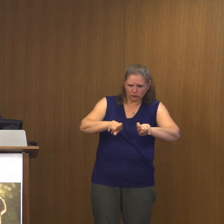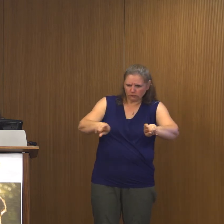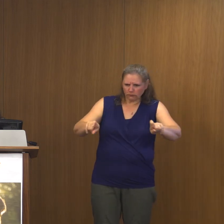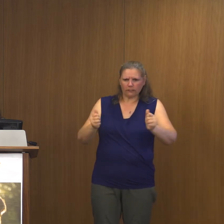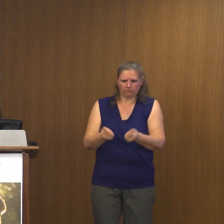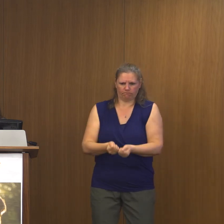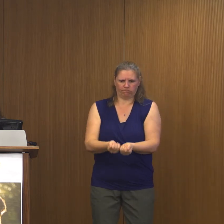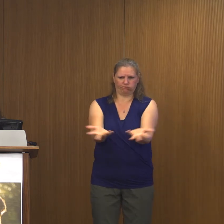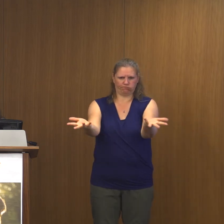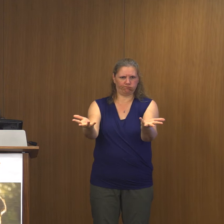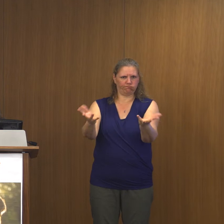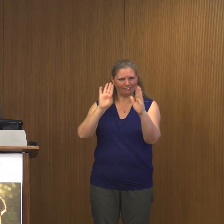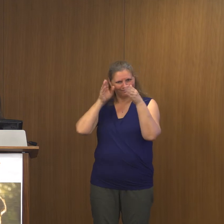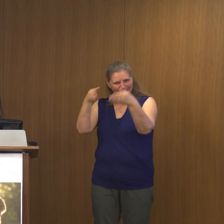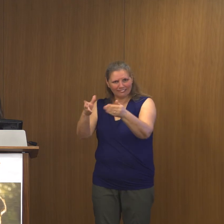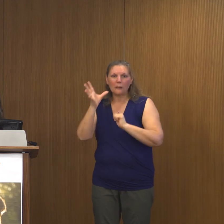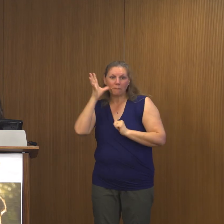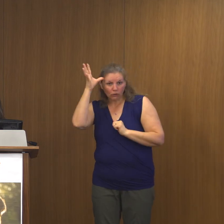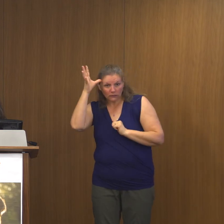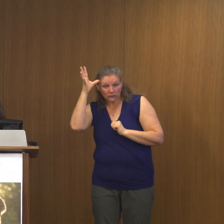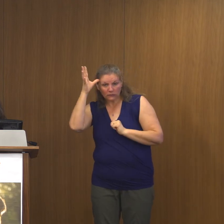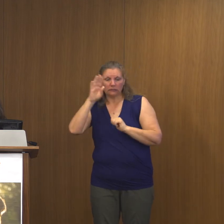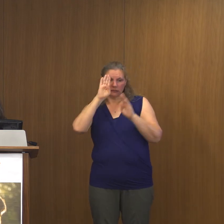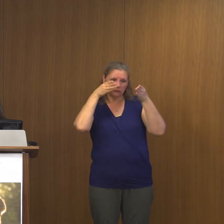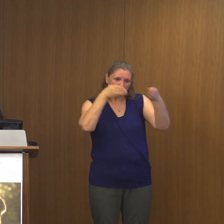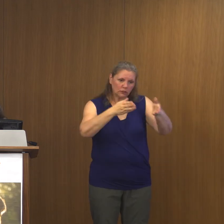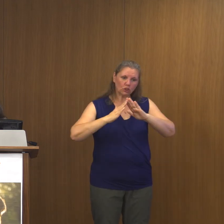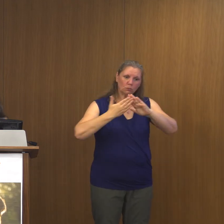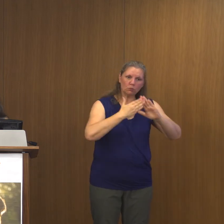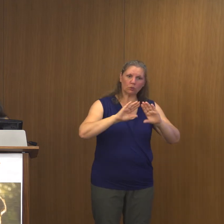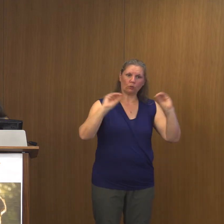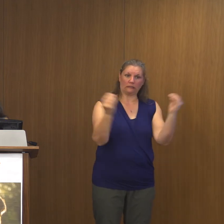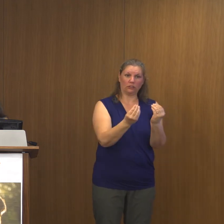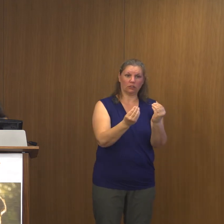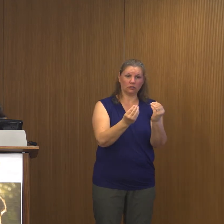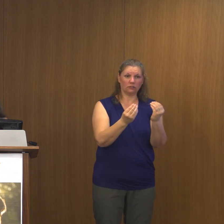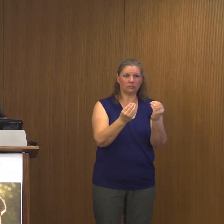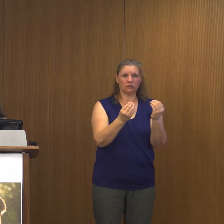survey to parents, to community grassroots organizations, so